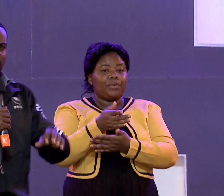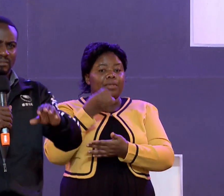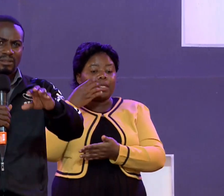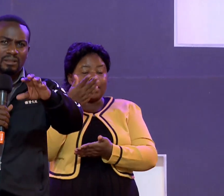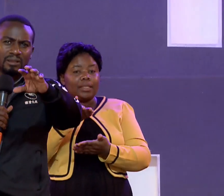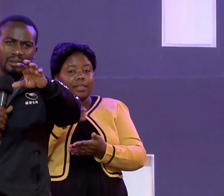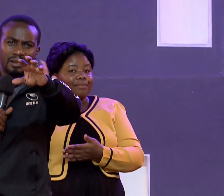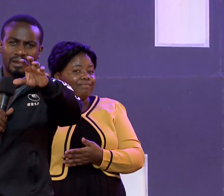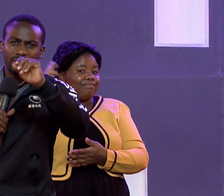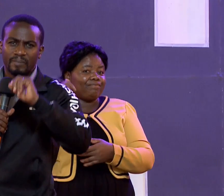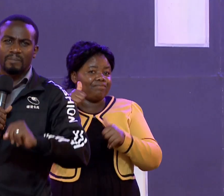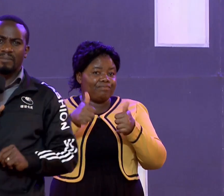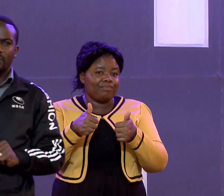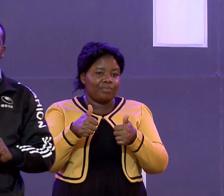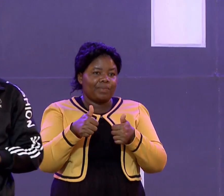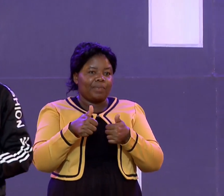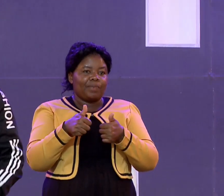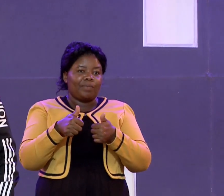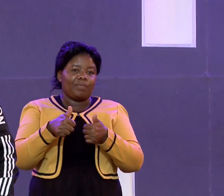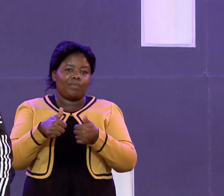This is the real truth. Listen to me